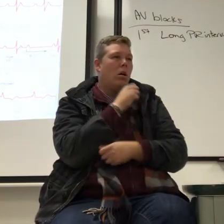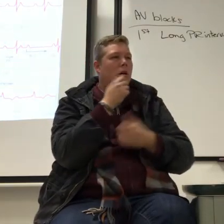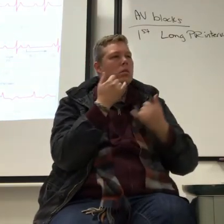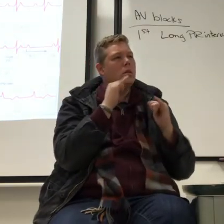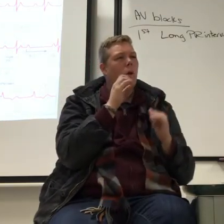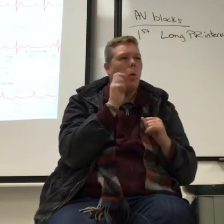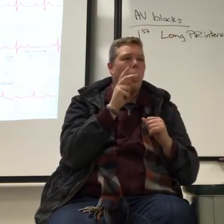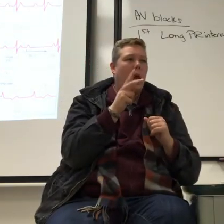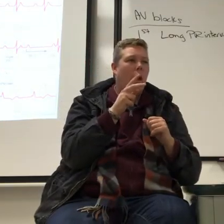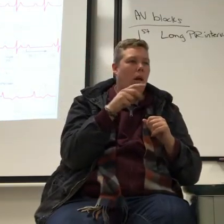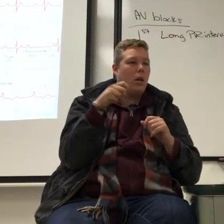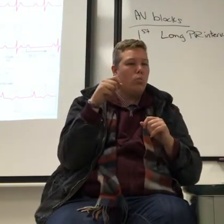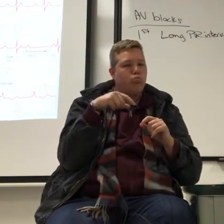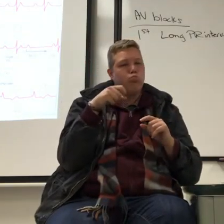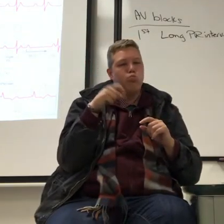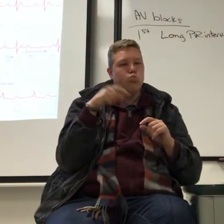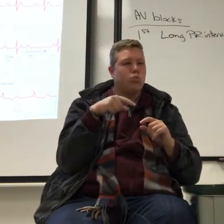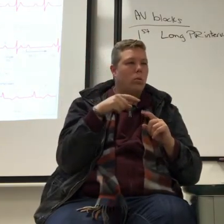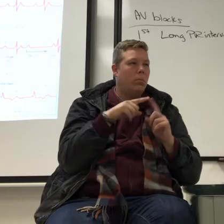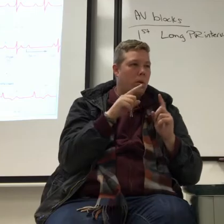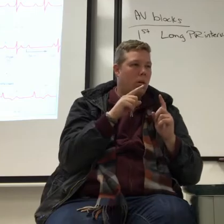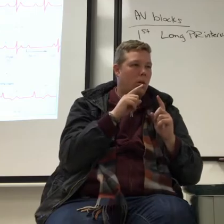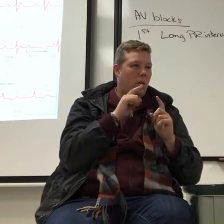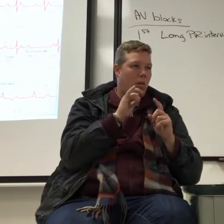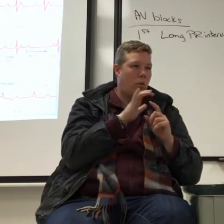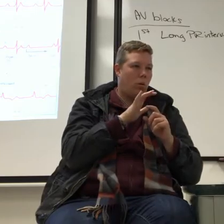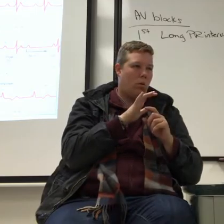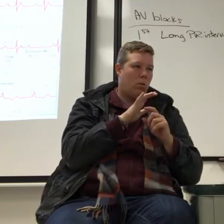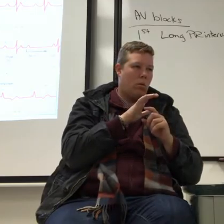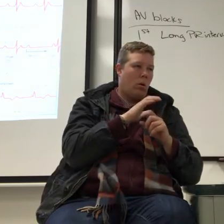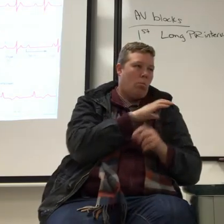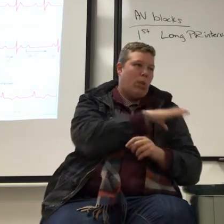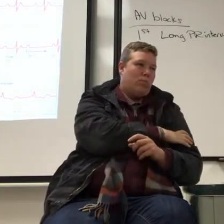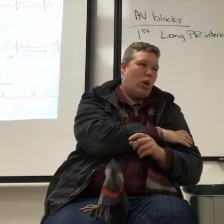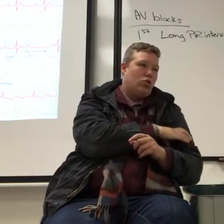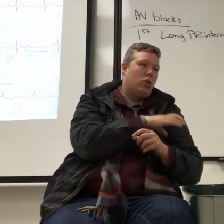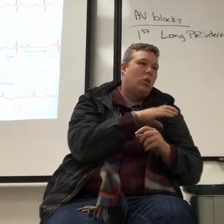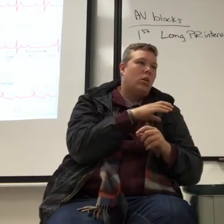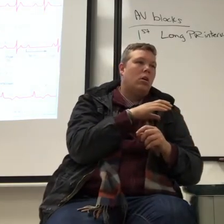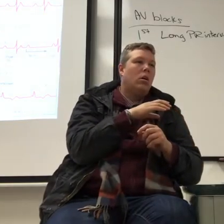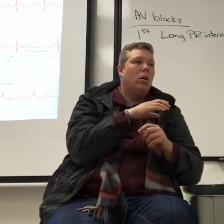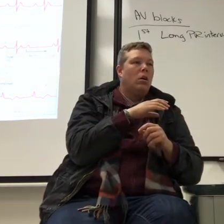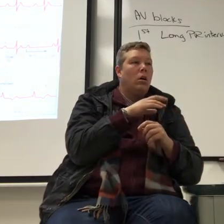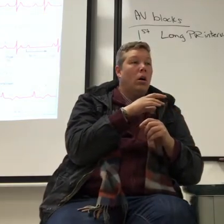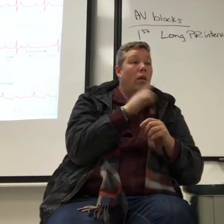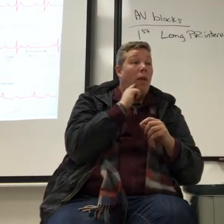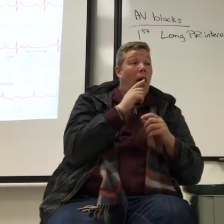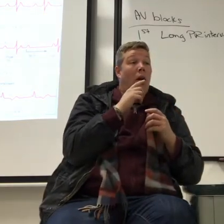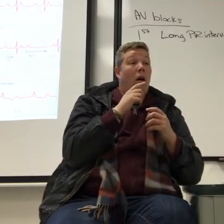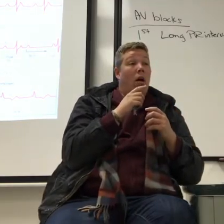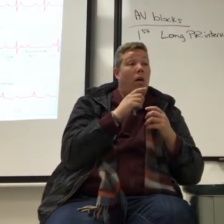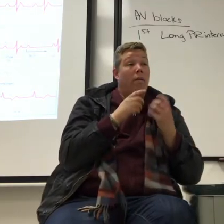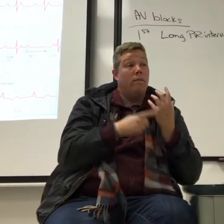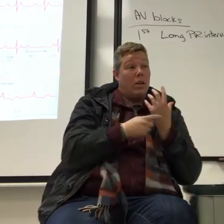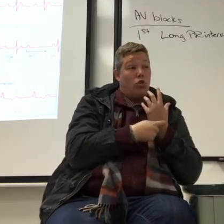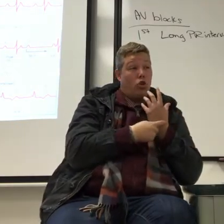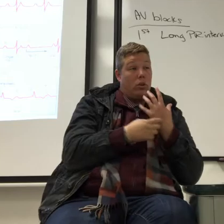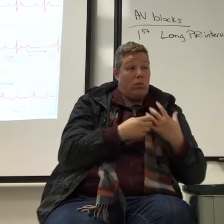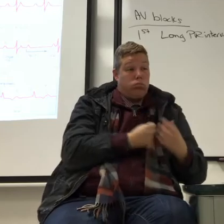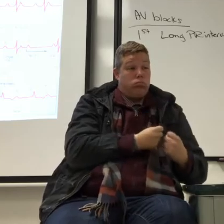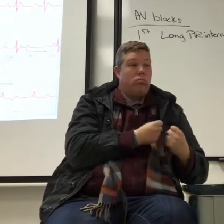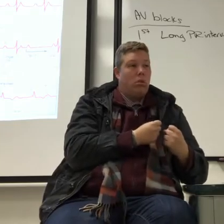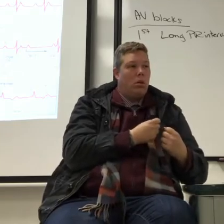cardiac output to keep your blood pressure. That's not what we're talking about here. I mean, as long as the ventricles can contract enough to